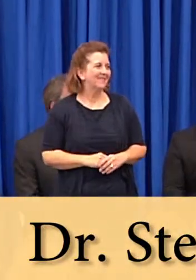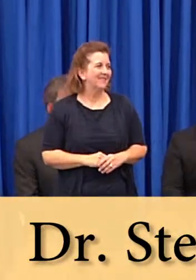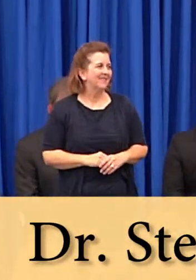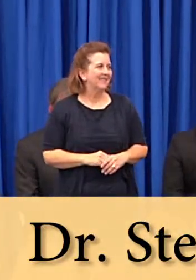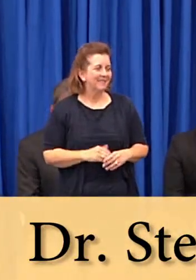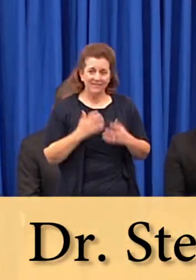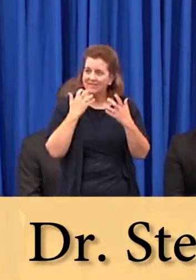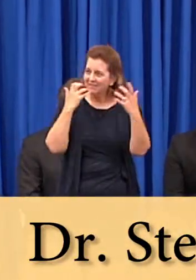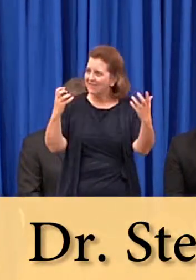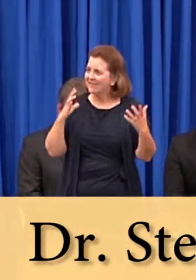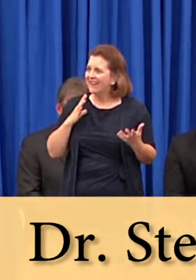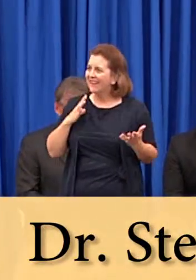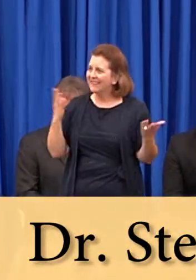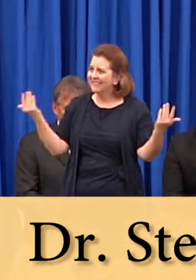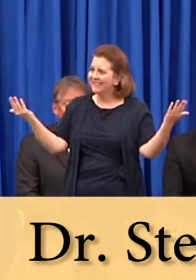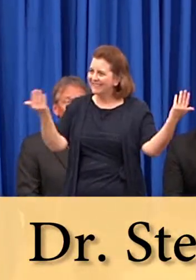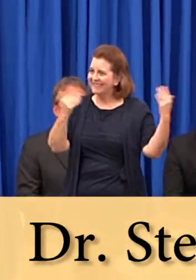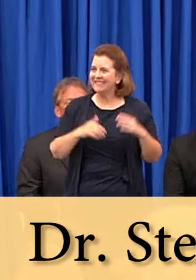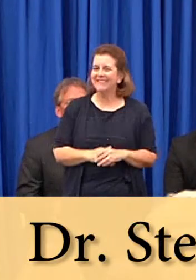You can yell.